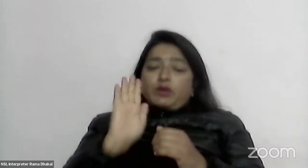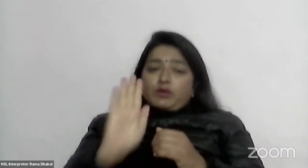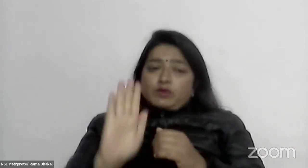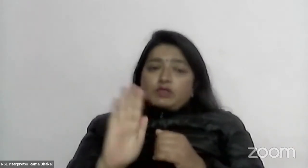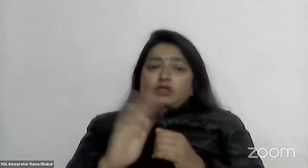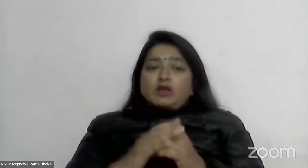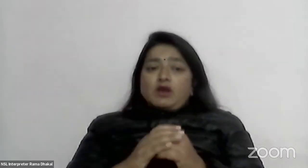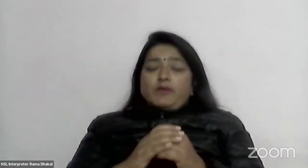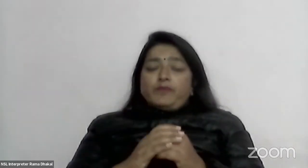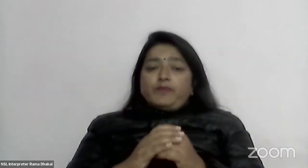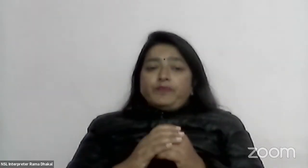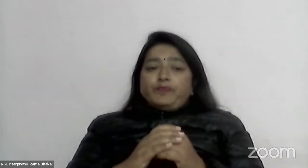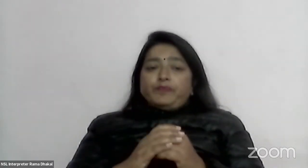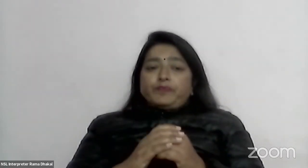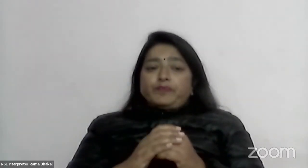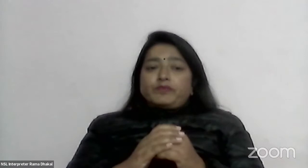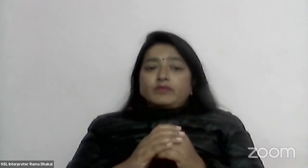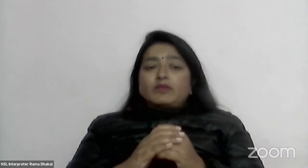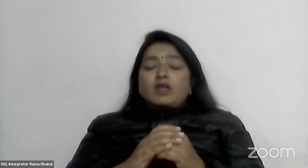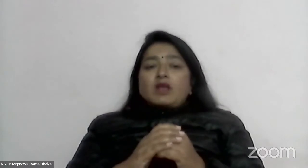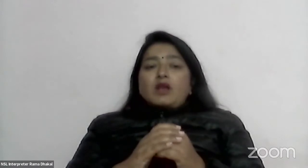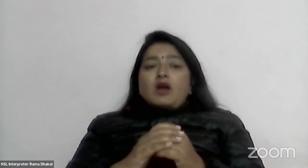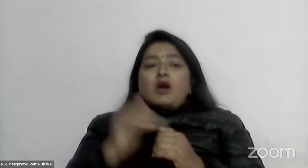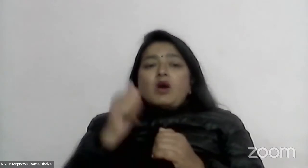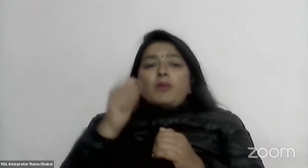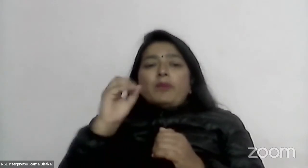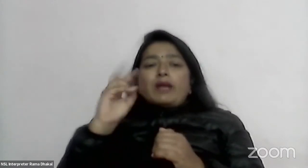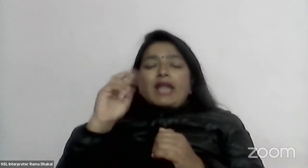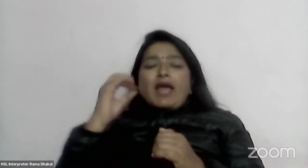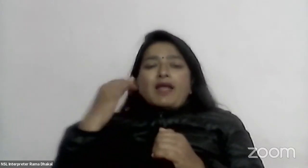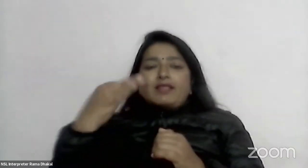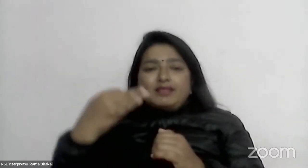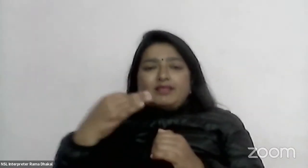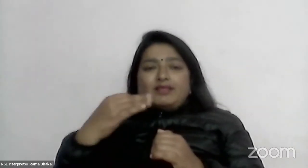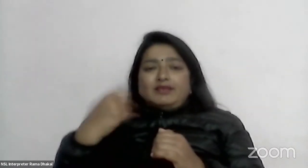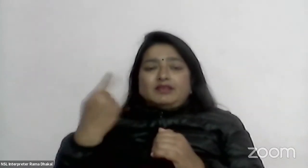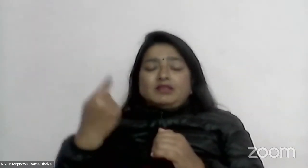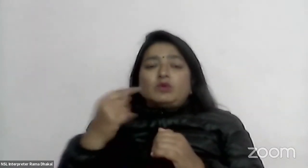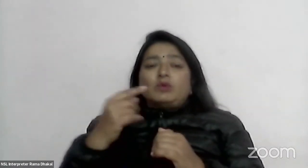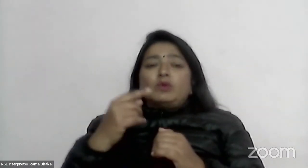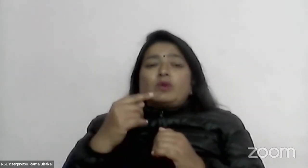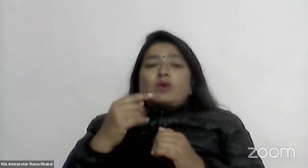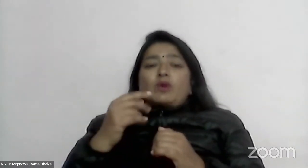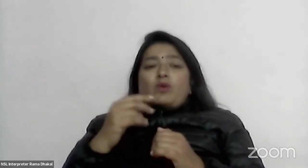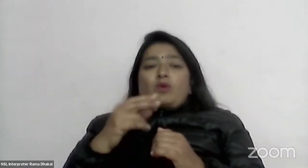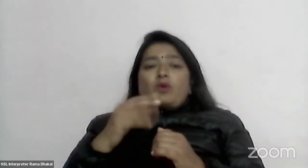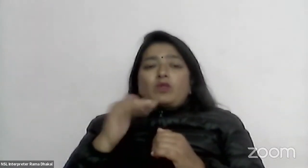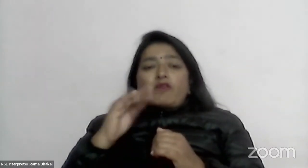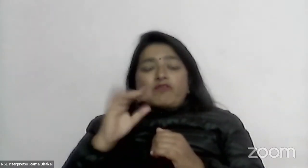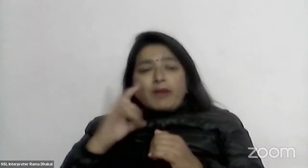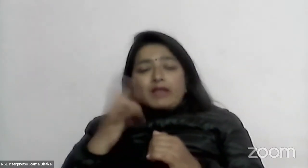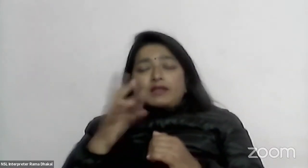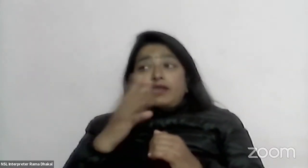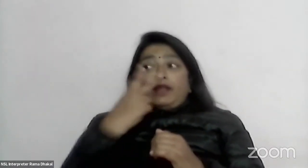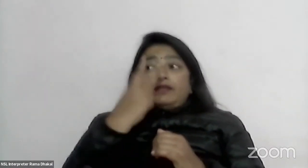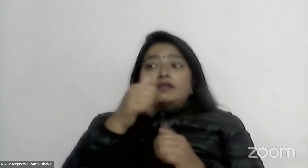the lens of criminal justice. There was some positives, so I think there were progressive recommendations around corporate supply